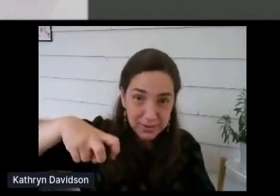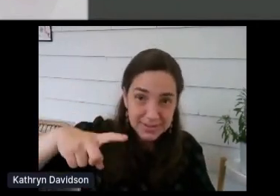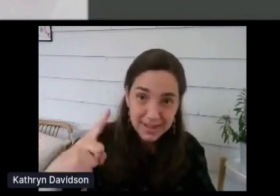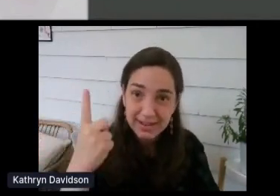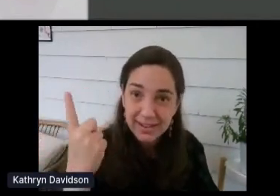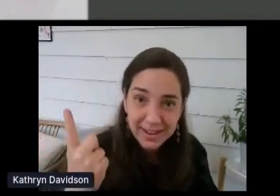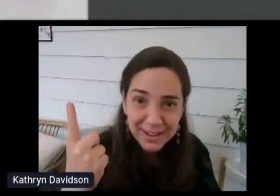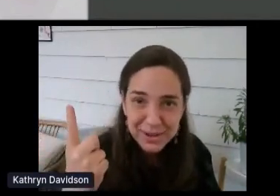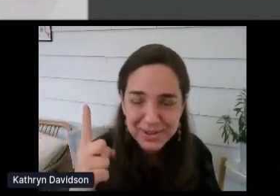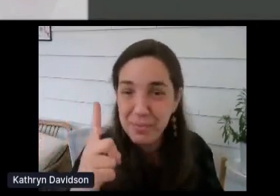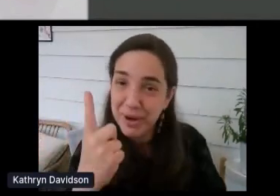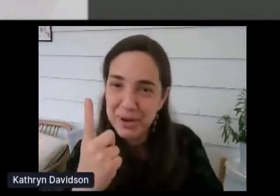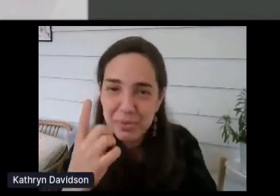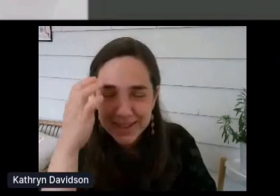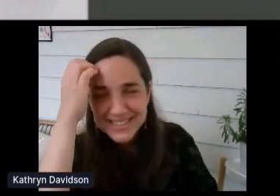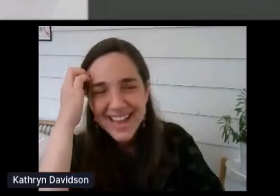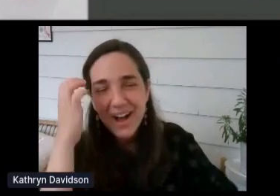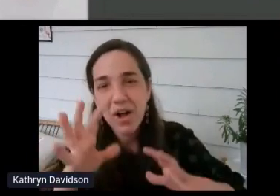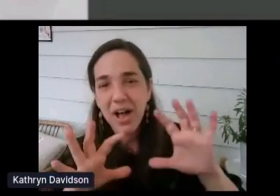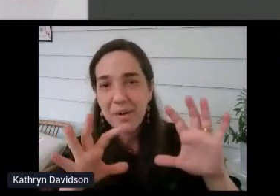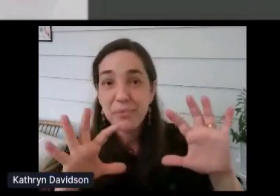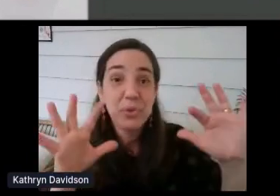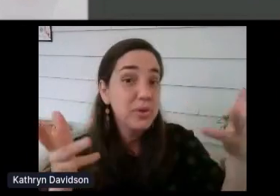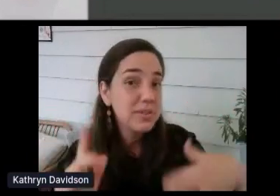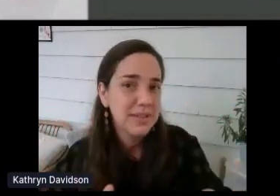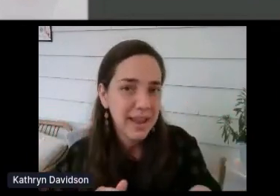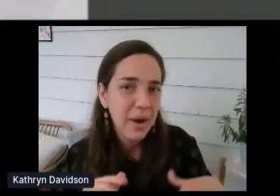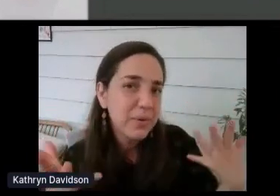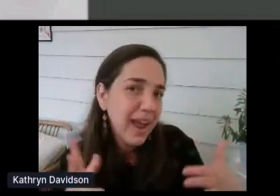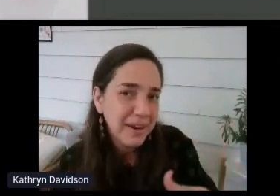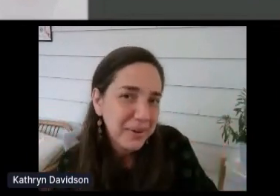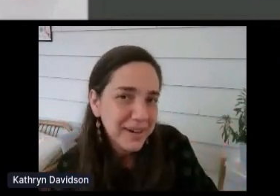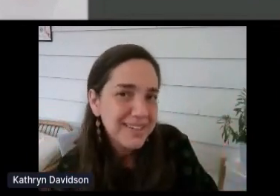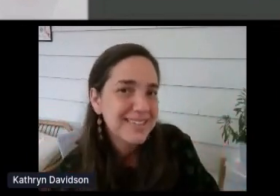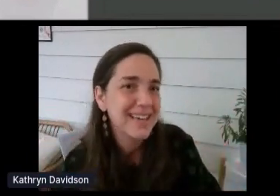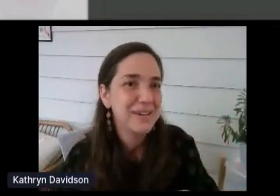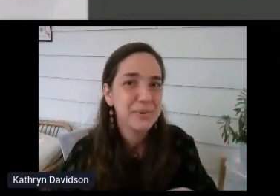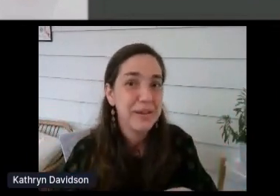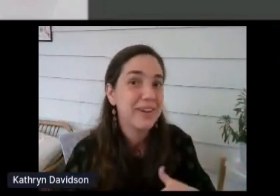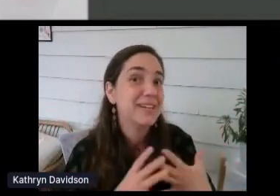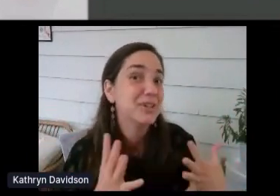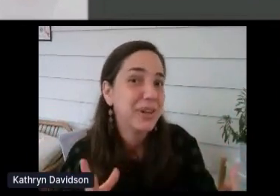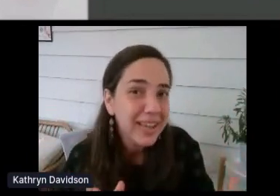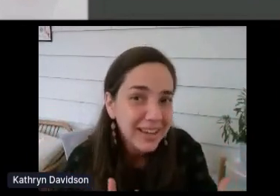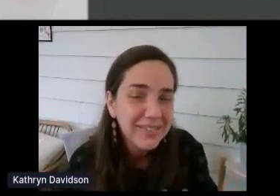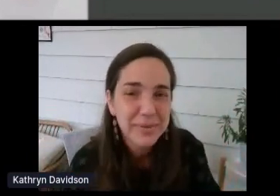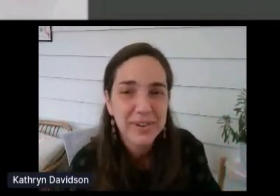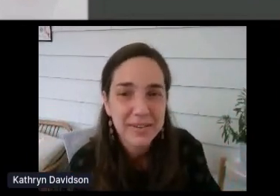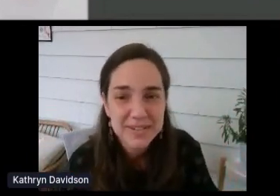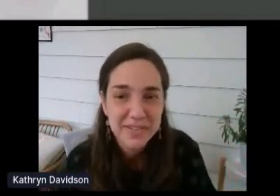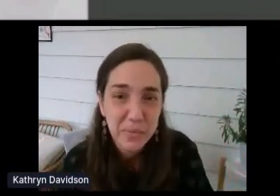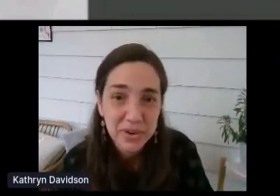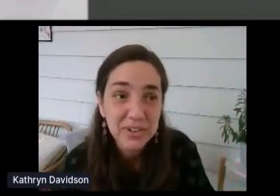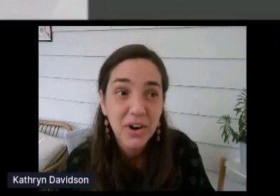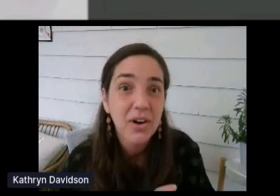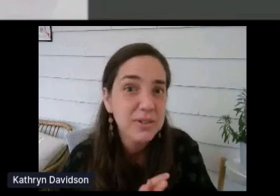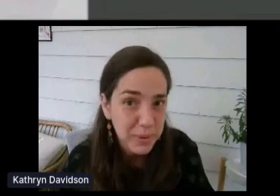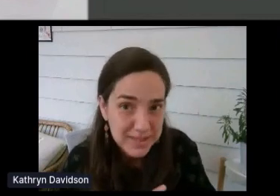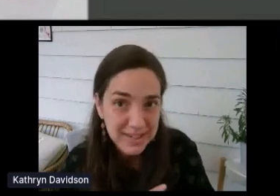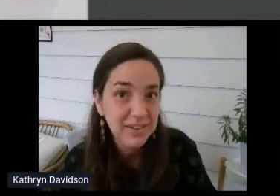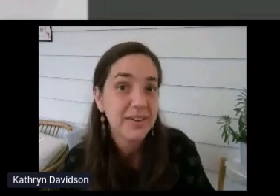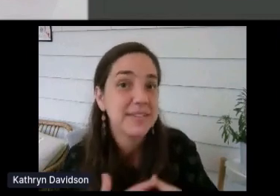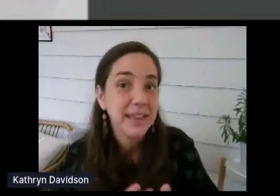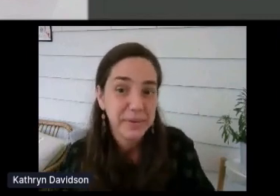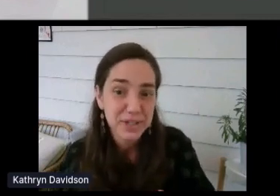small animals and upright humans. So those noun categories that you might find intriguing from different languages of the world are